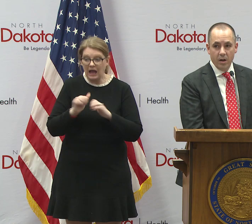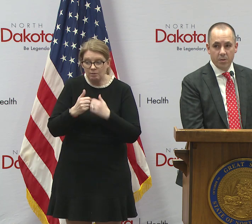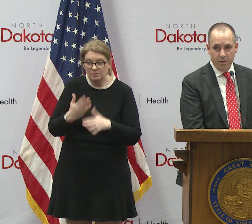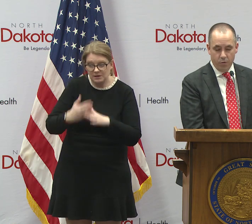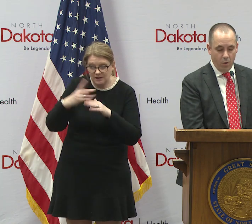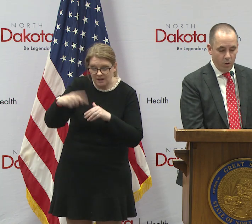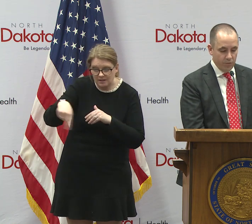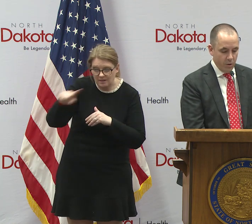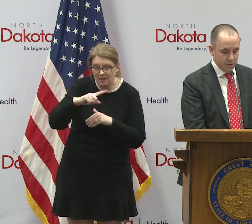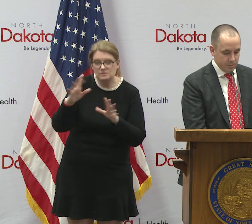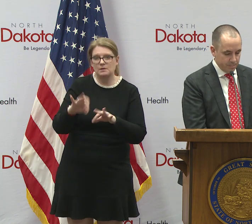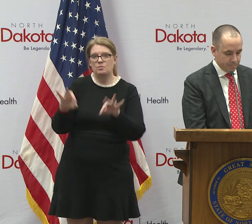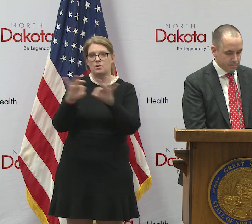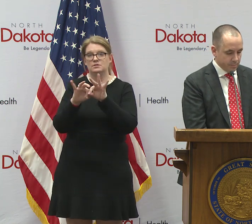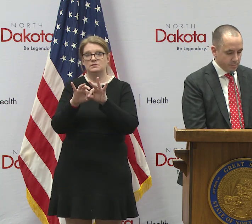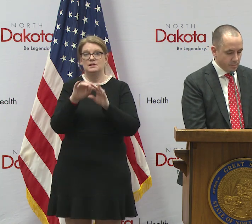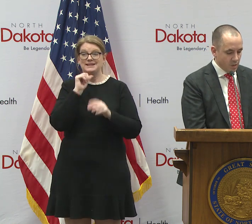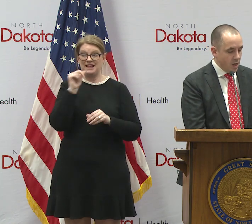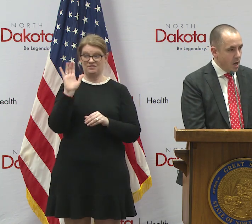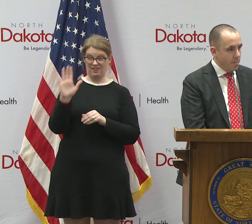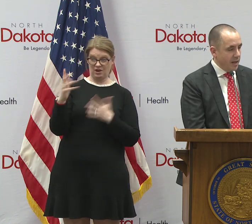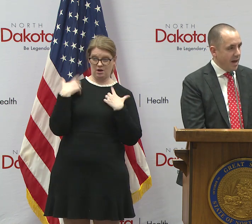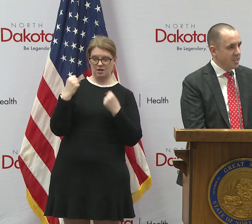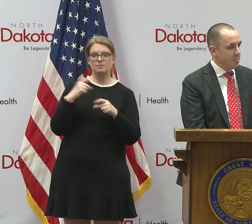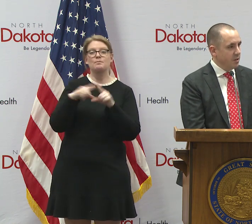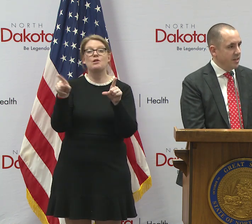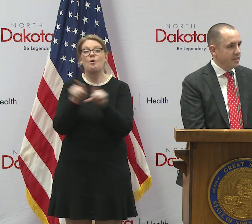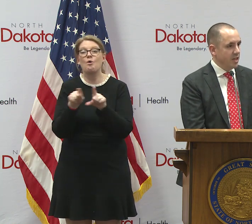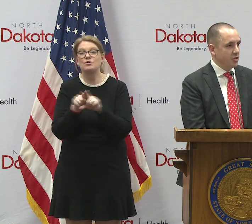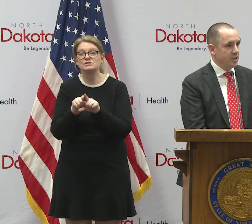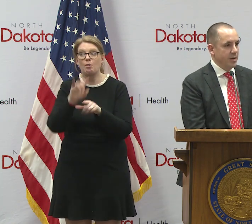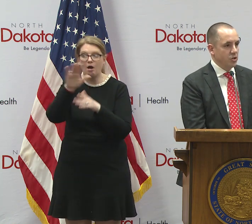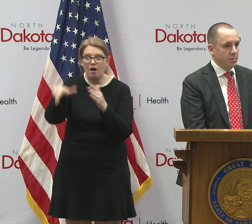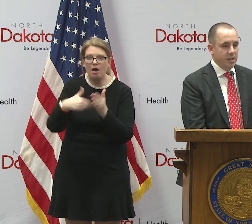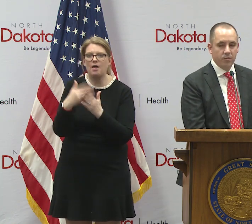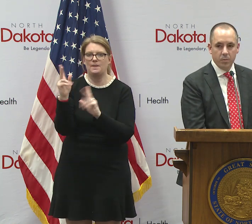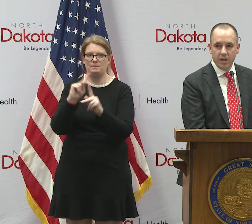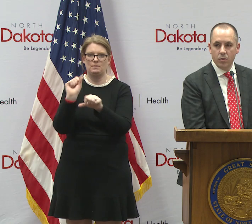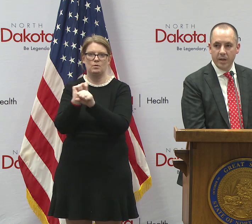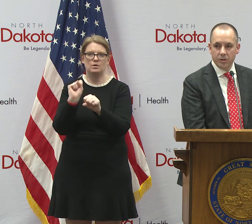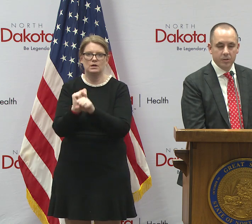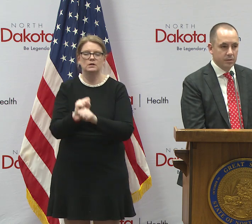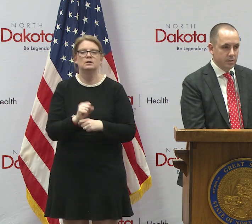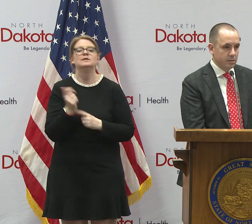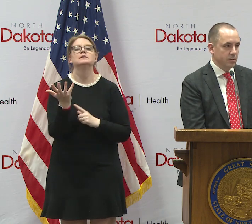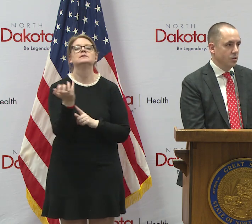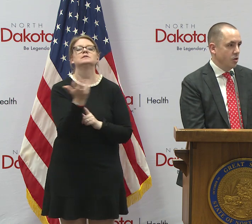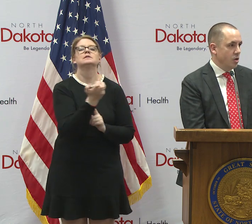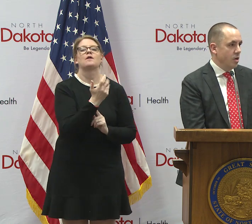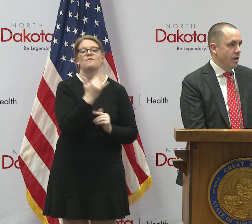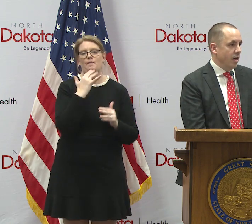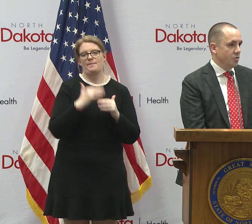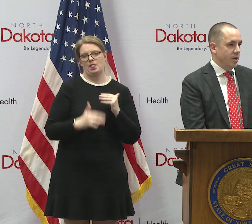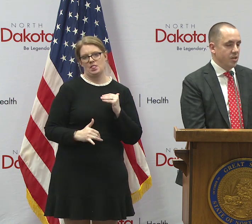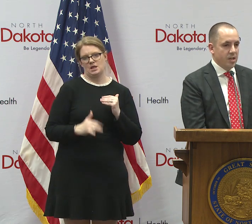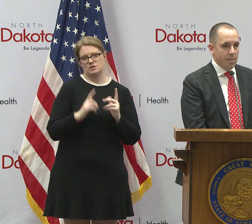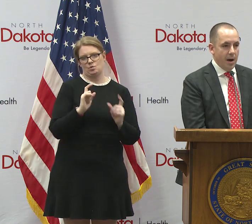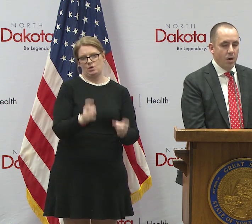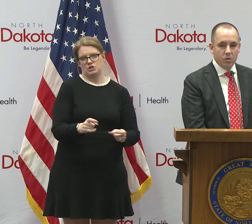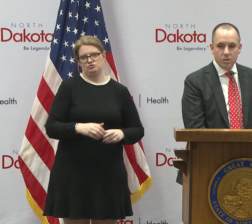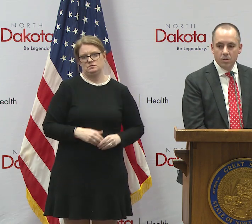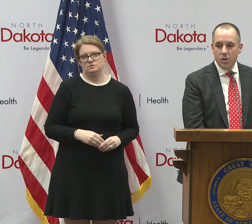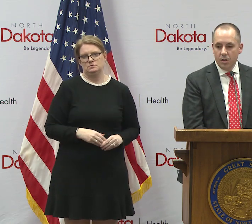for their health, but for our workforce. My last plea is actually a special plea for blood donations. As we